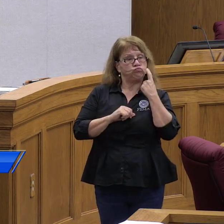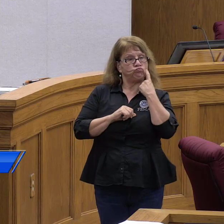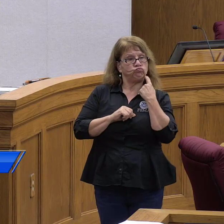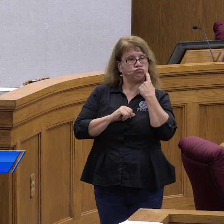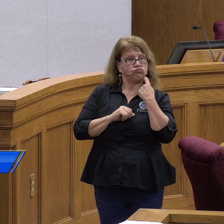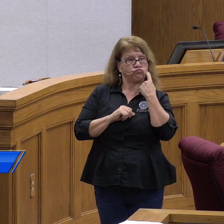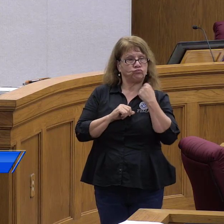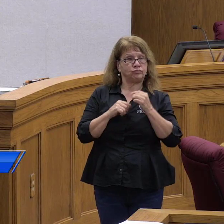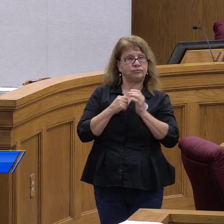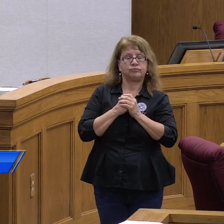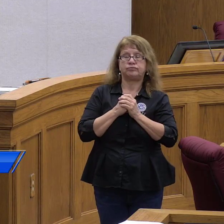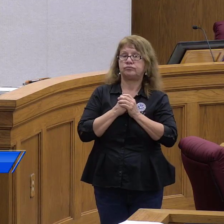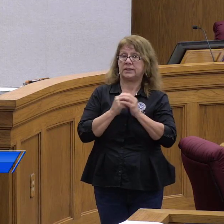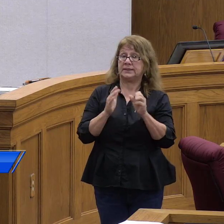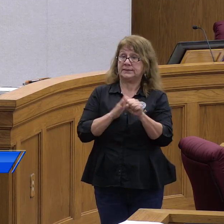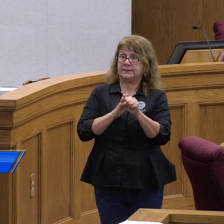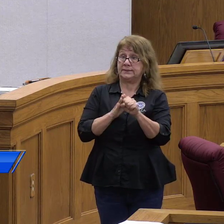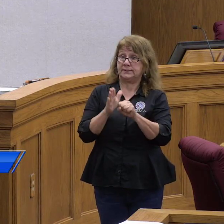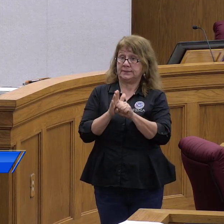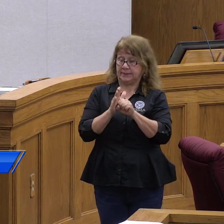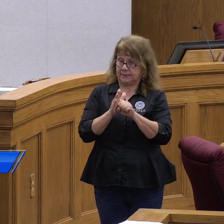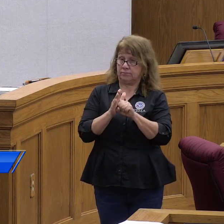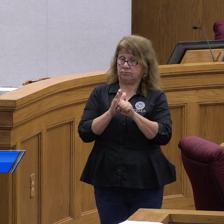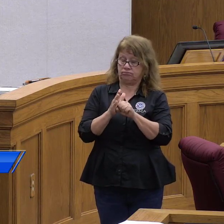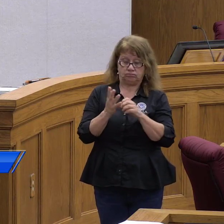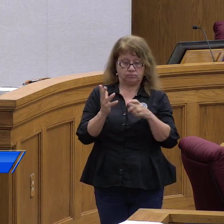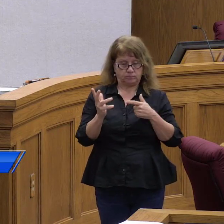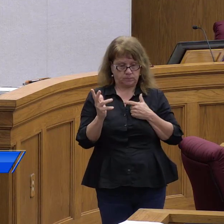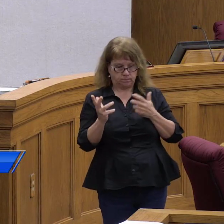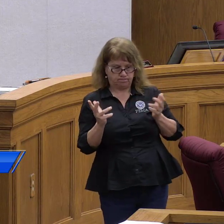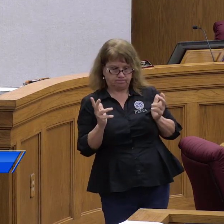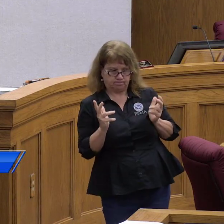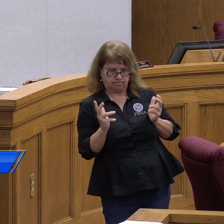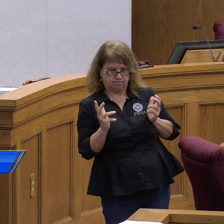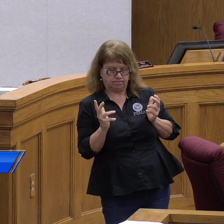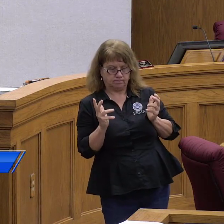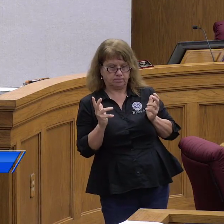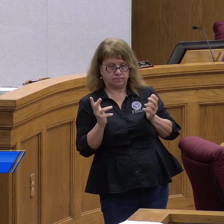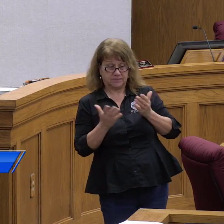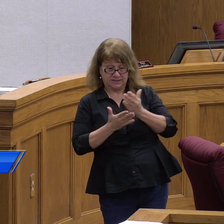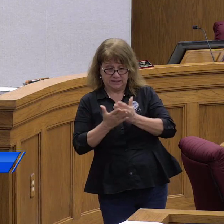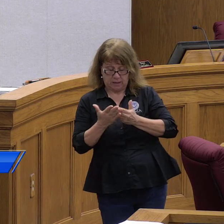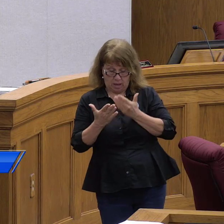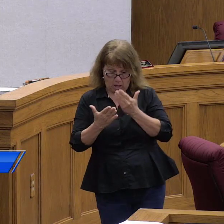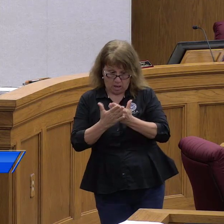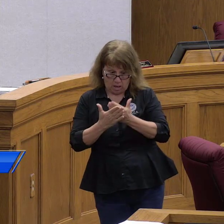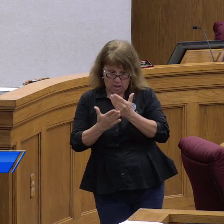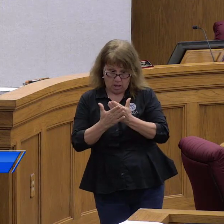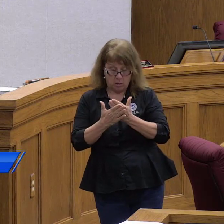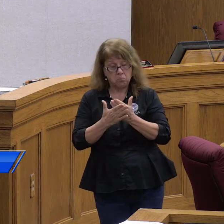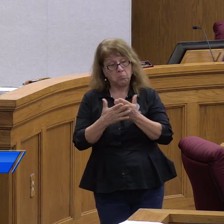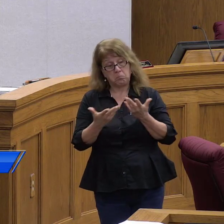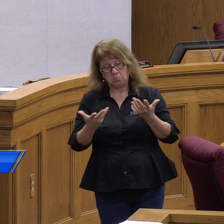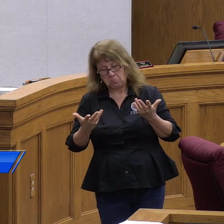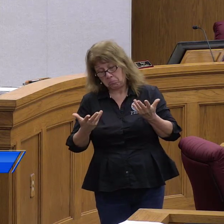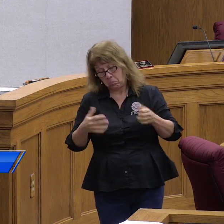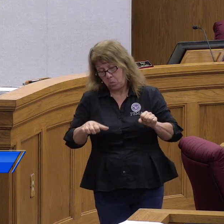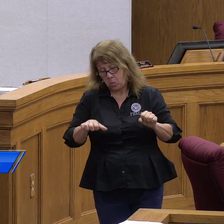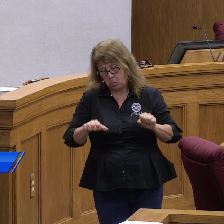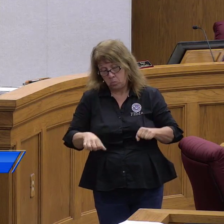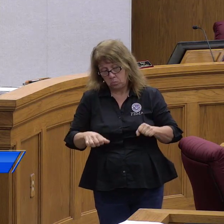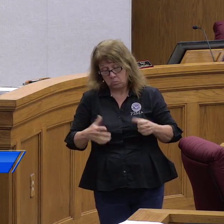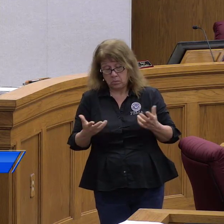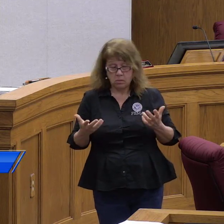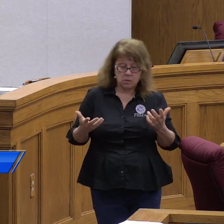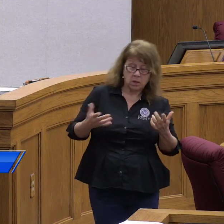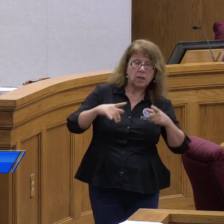on the state level, and they were talking about some of the funding that could generate, of course it all depends